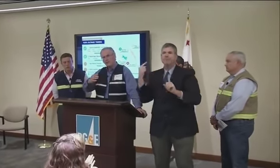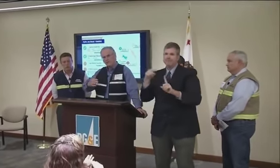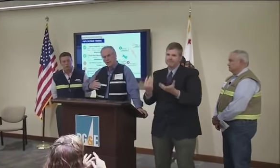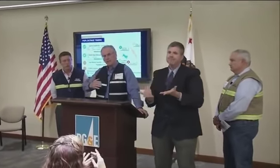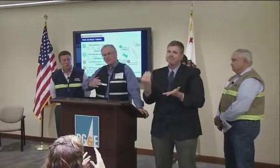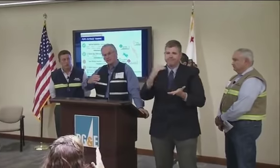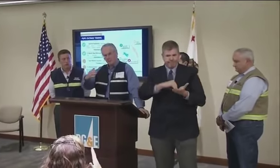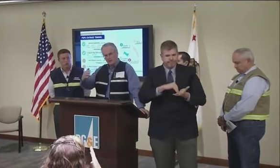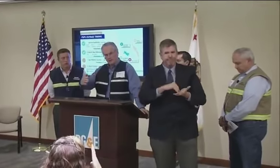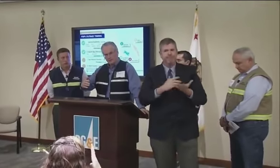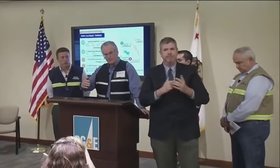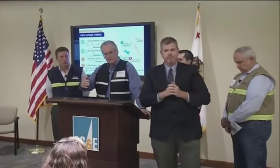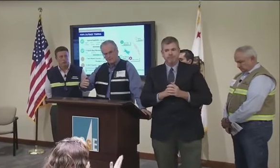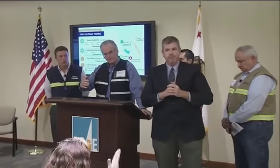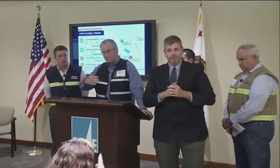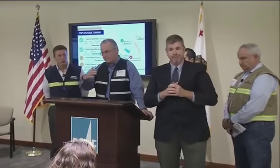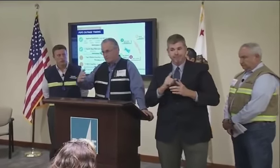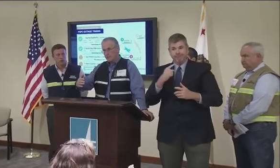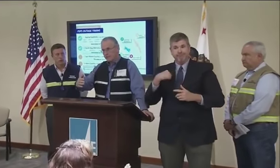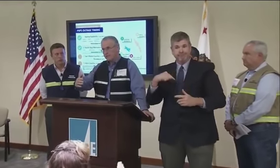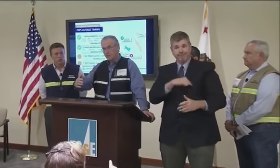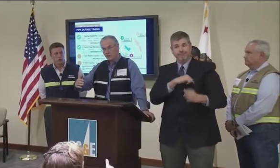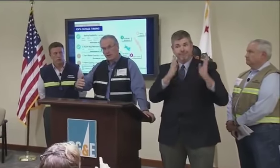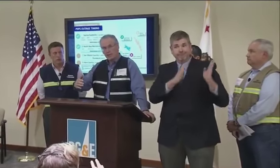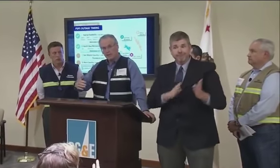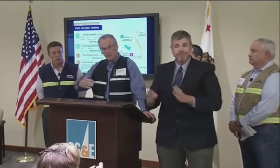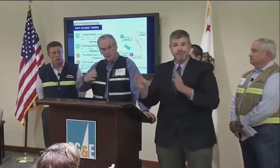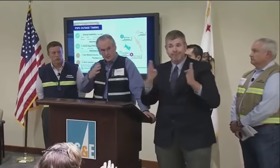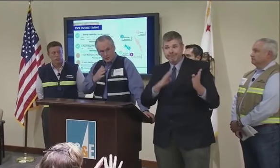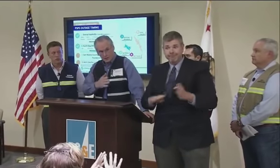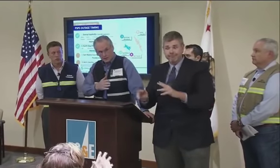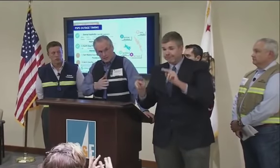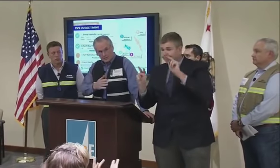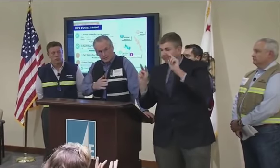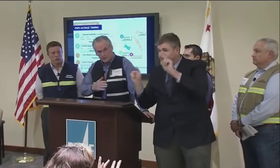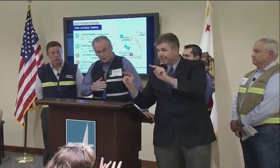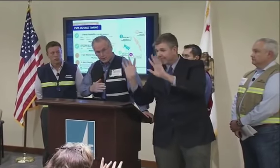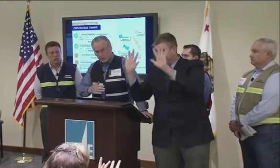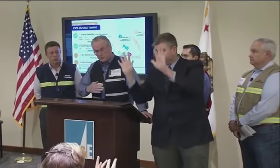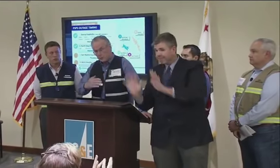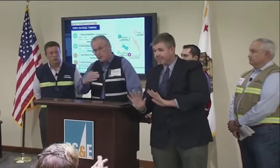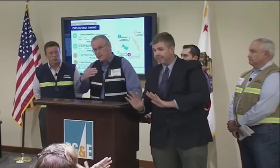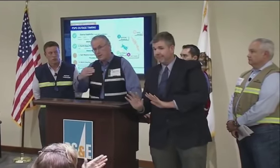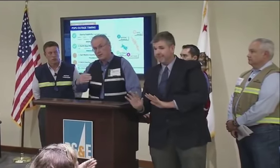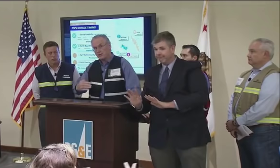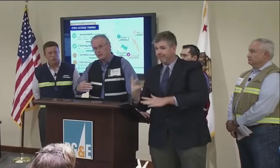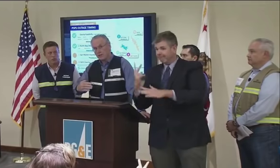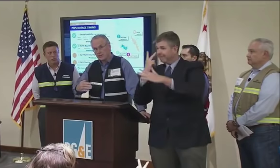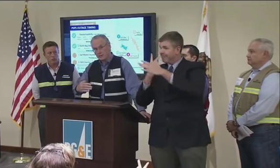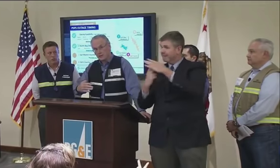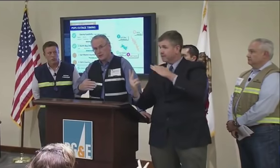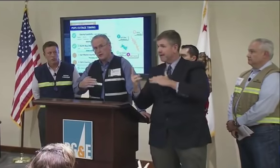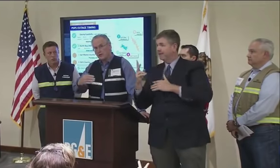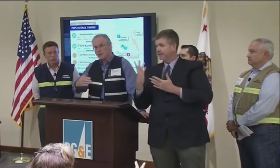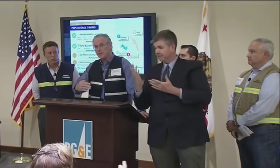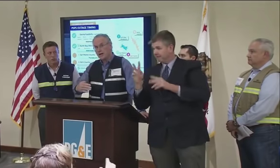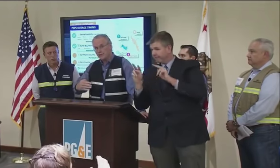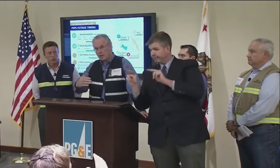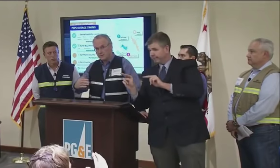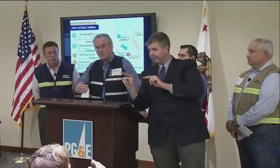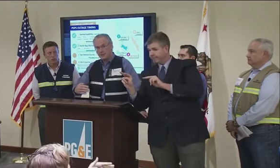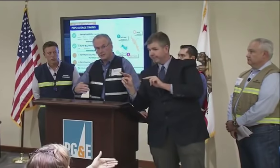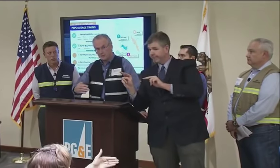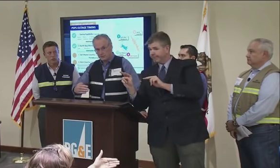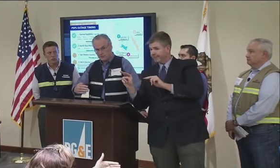using forecasted weather. So we're making a forecast and then we're giving notices based on the forecast. When we get closer in, we go to